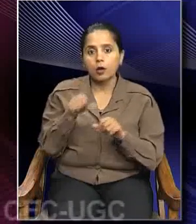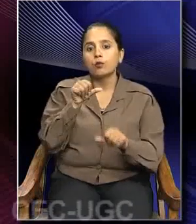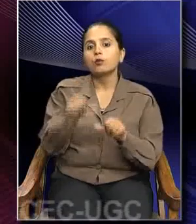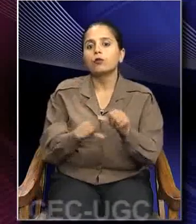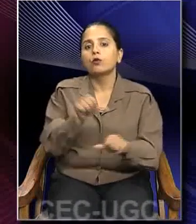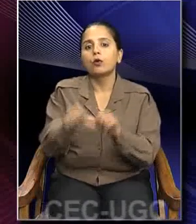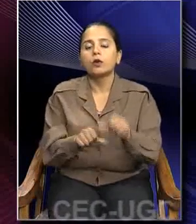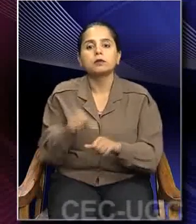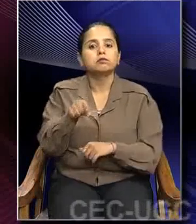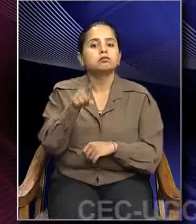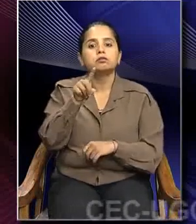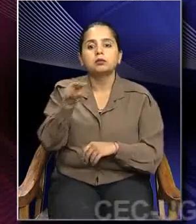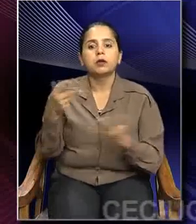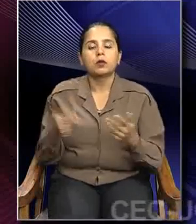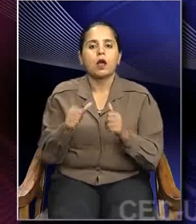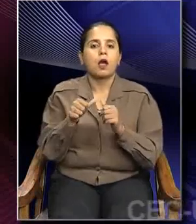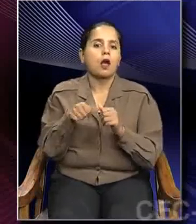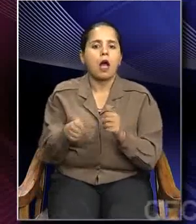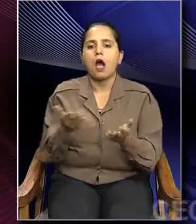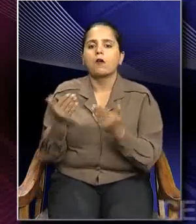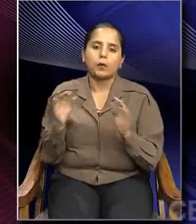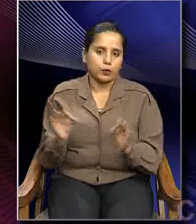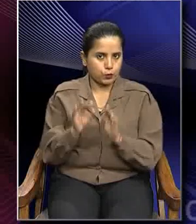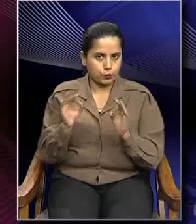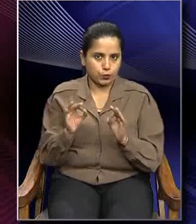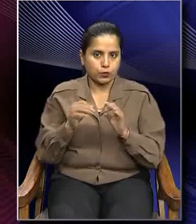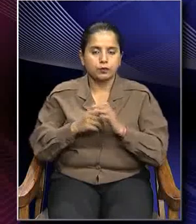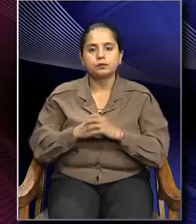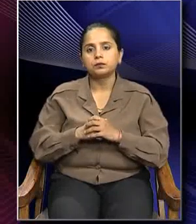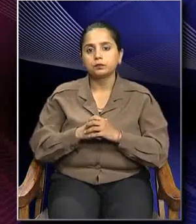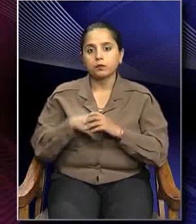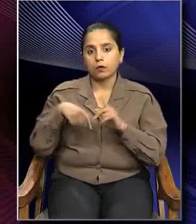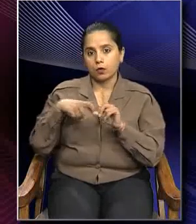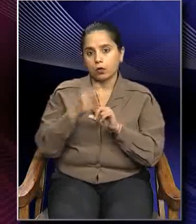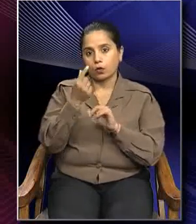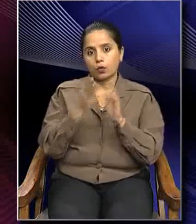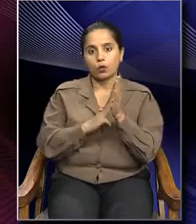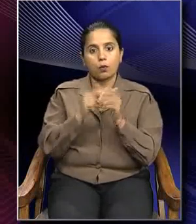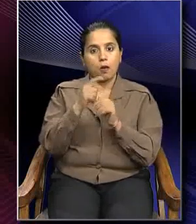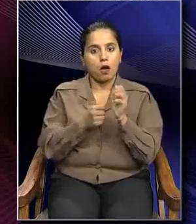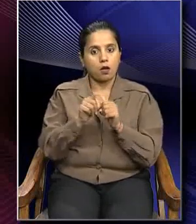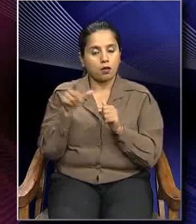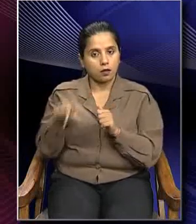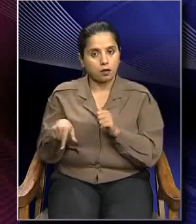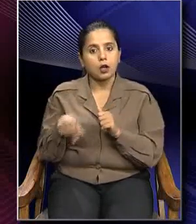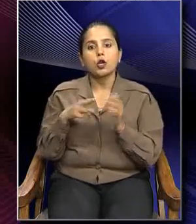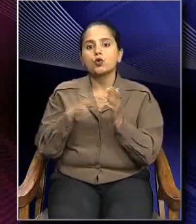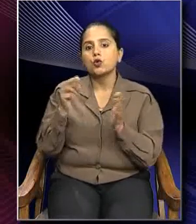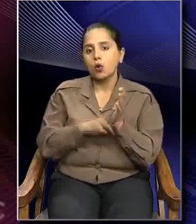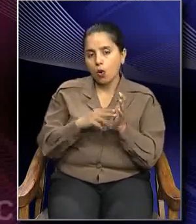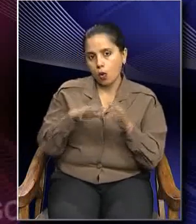process is known as anupalabdhi. So Kumaril admits non-apprehension